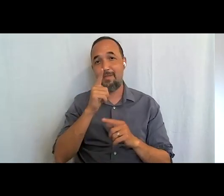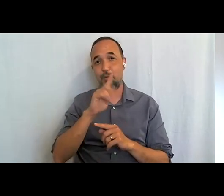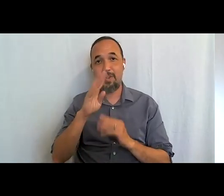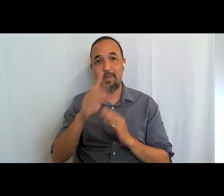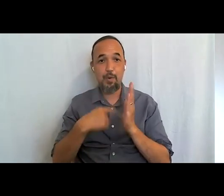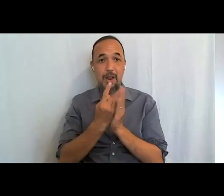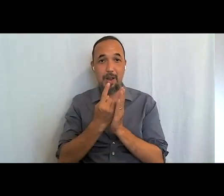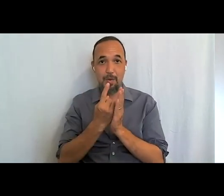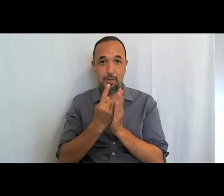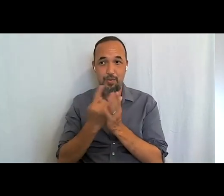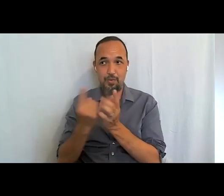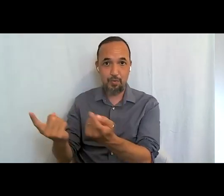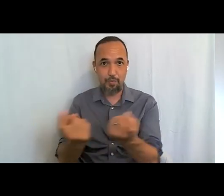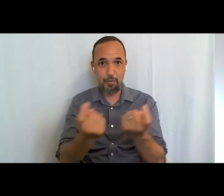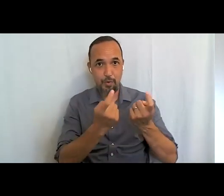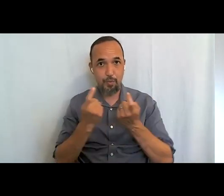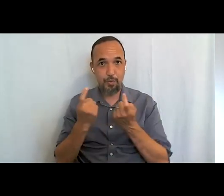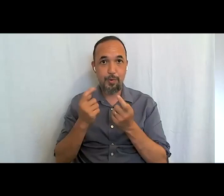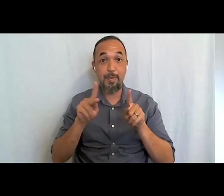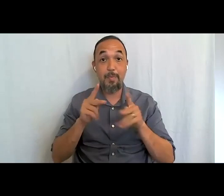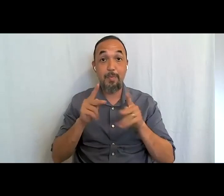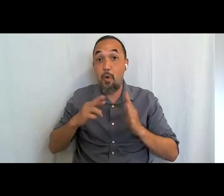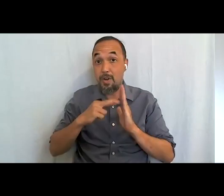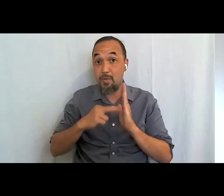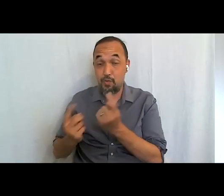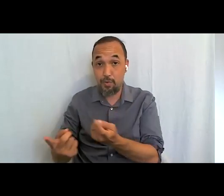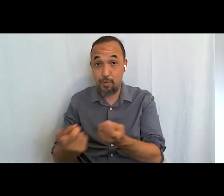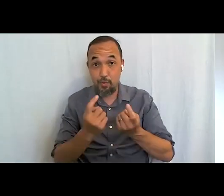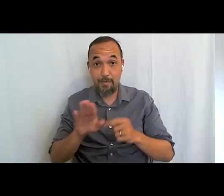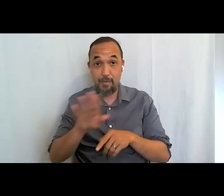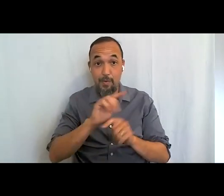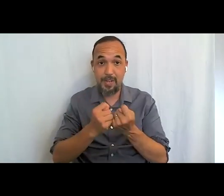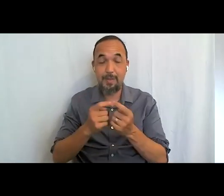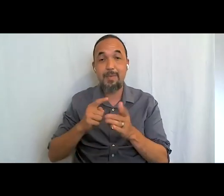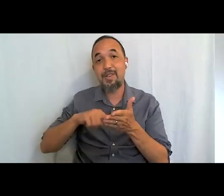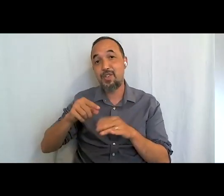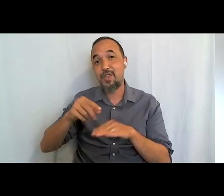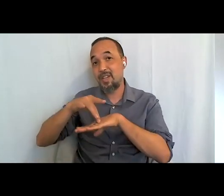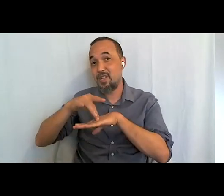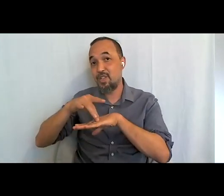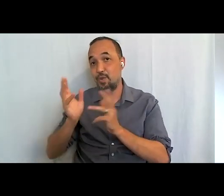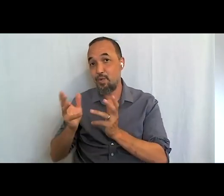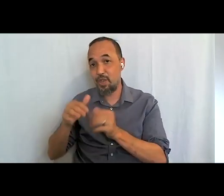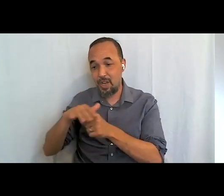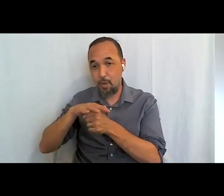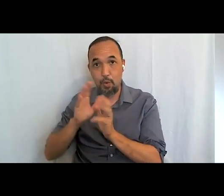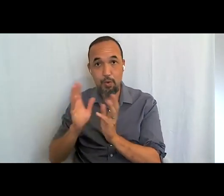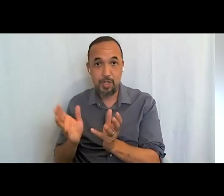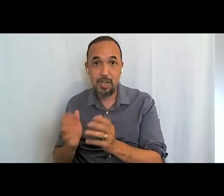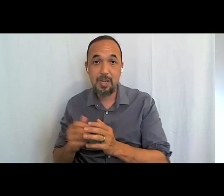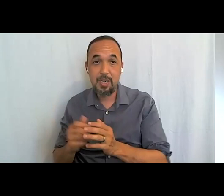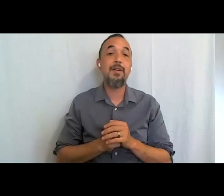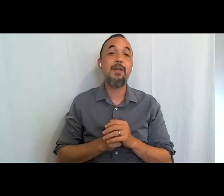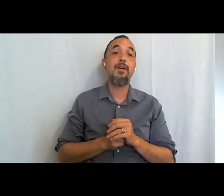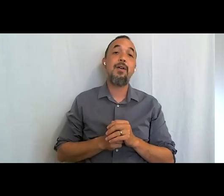bunker, go on the app, you know, check in your geo chat on your app that we talked about last time. And